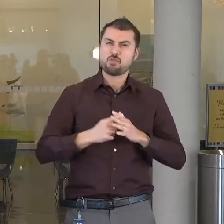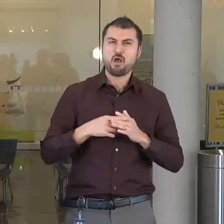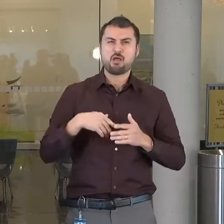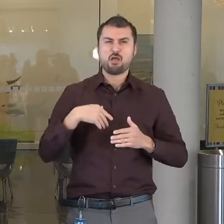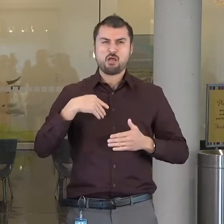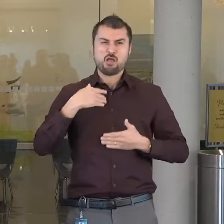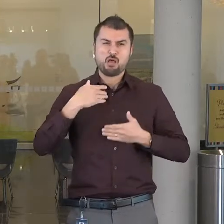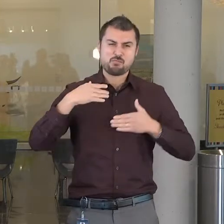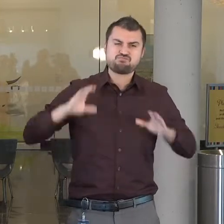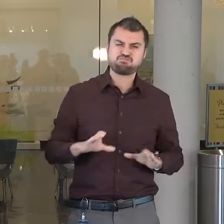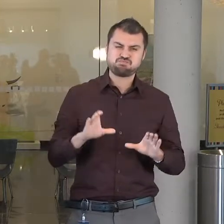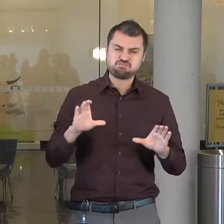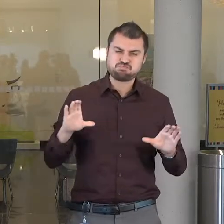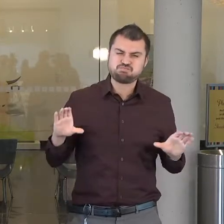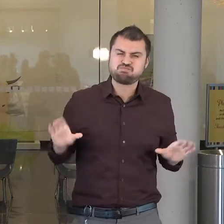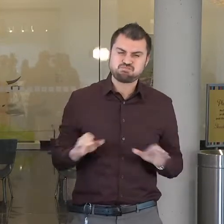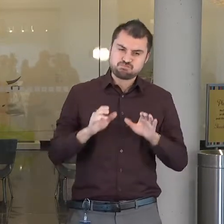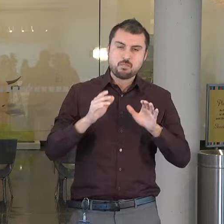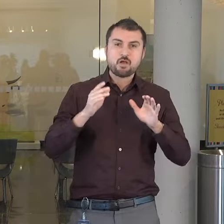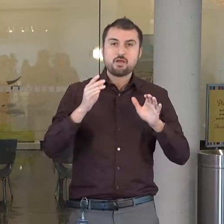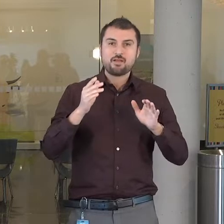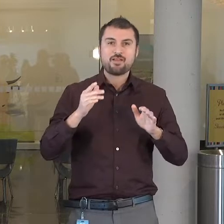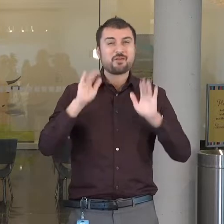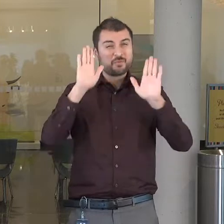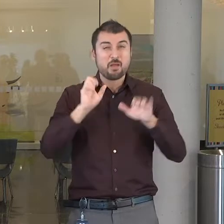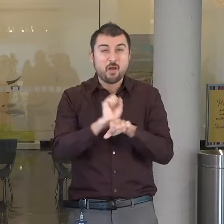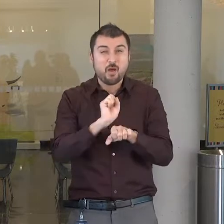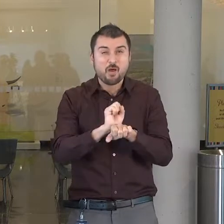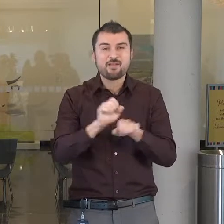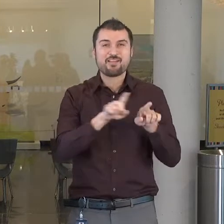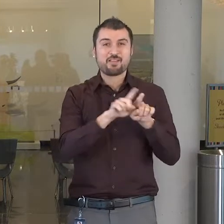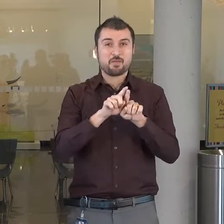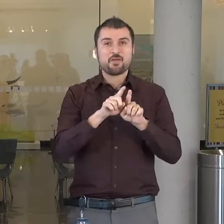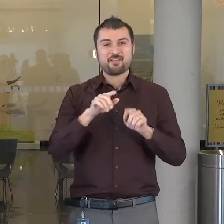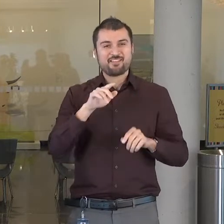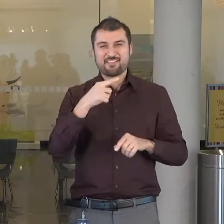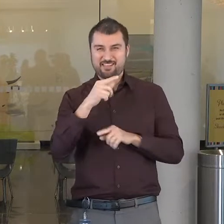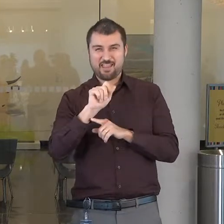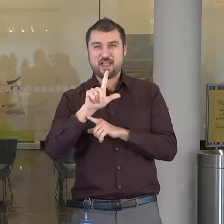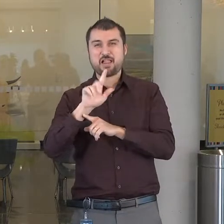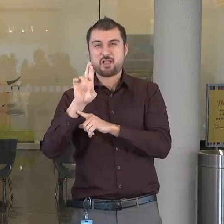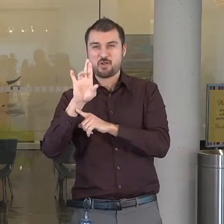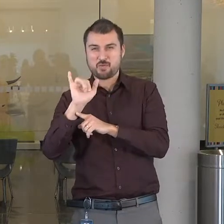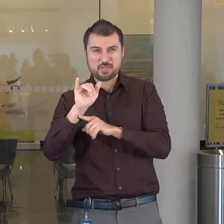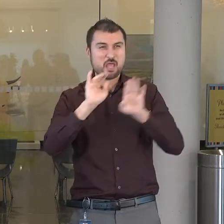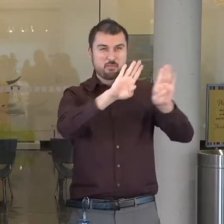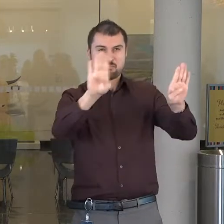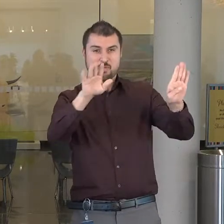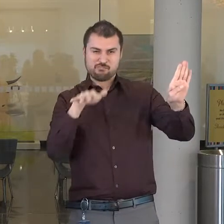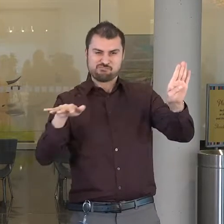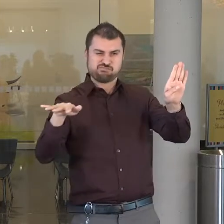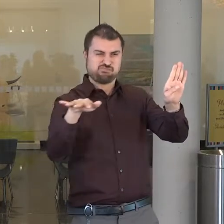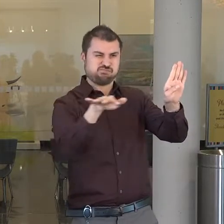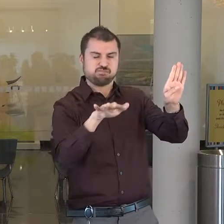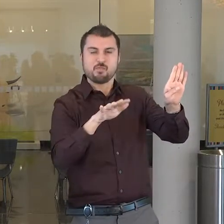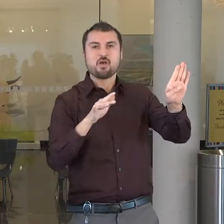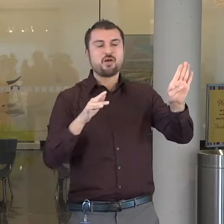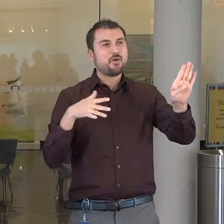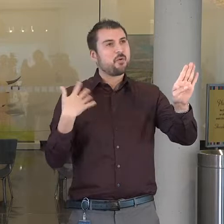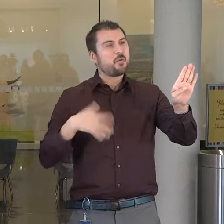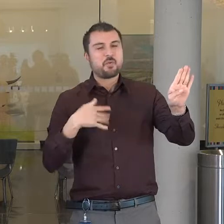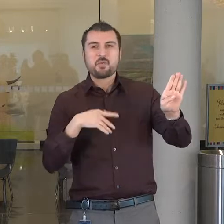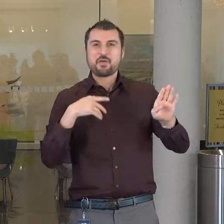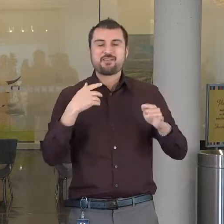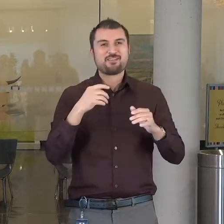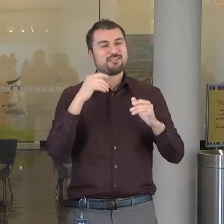an incredible job. The environment in the gallery is also crazy Art Deco. So it's the artwork, but it's